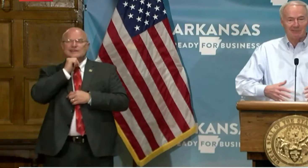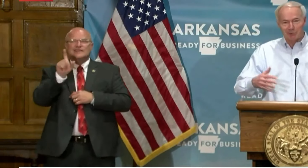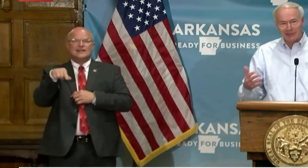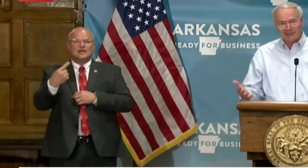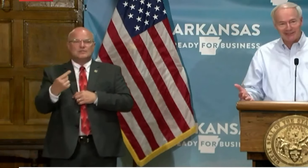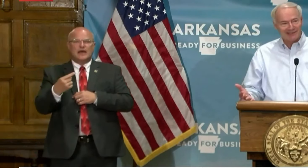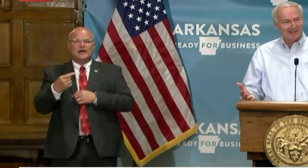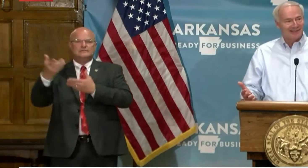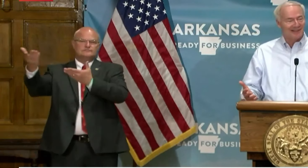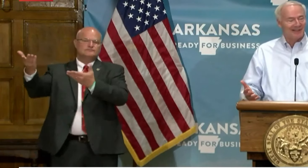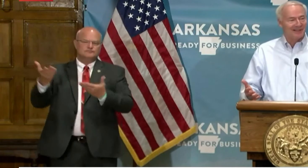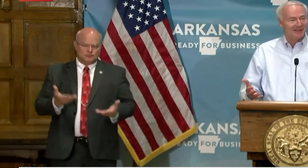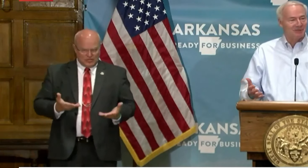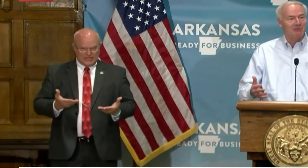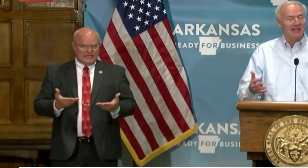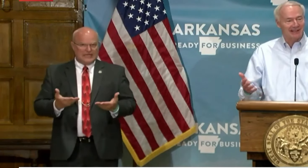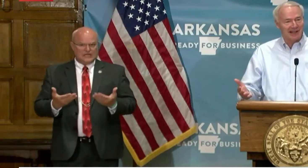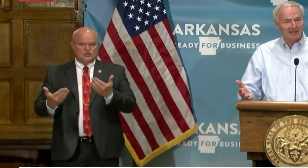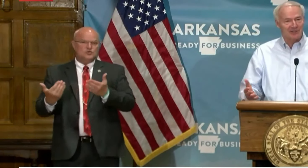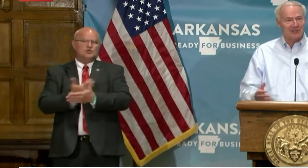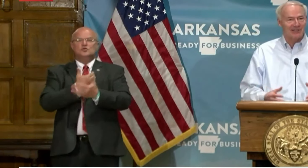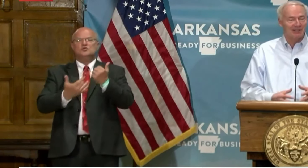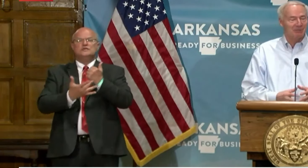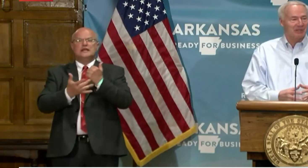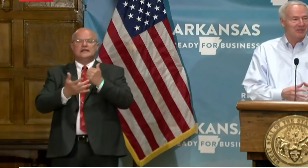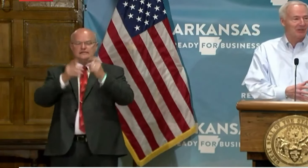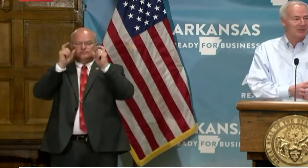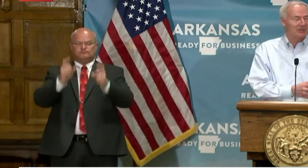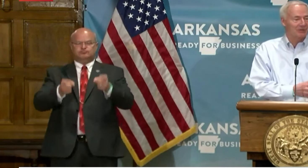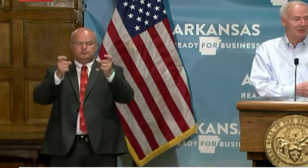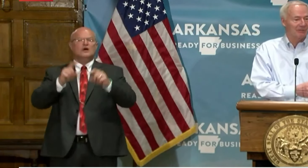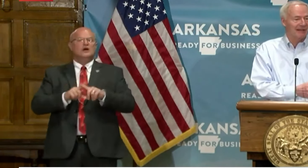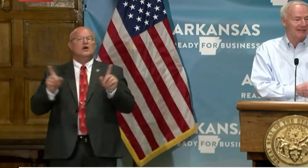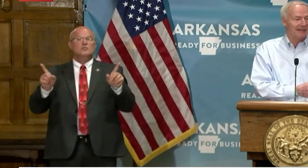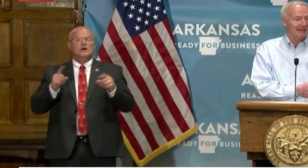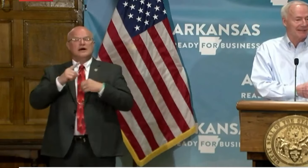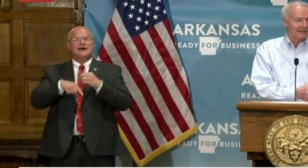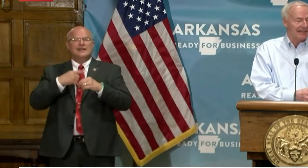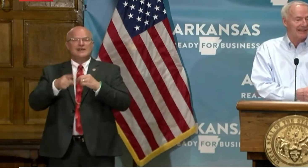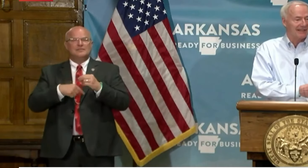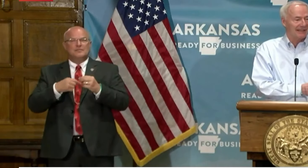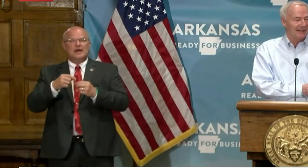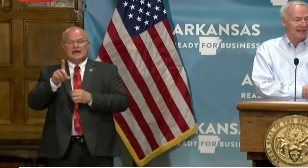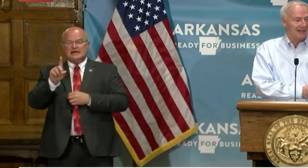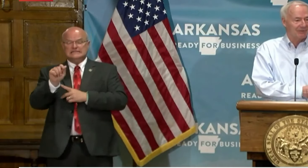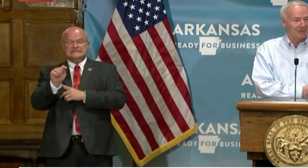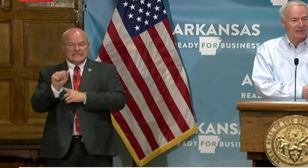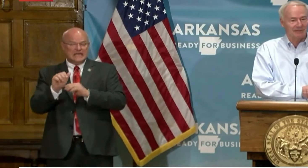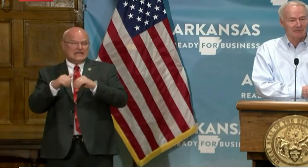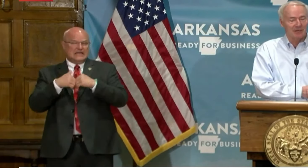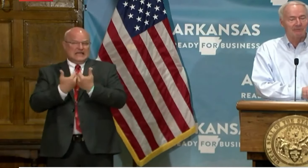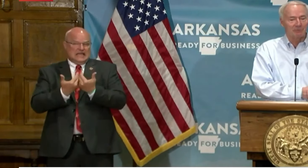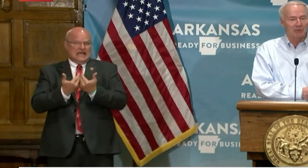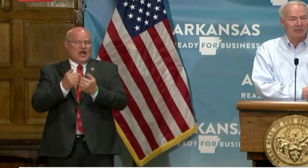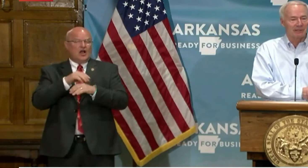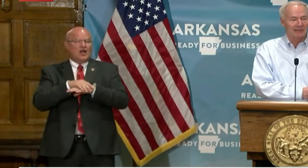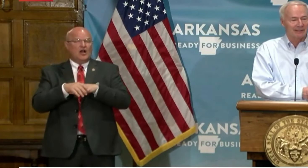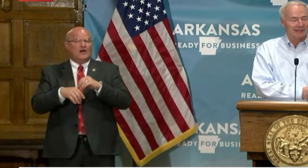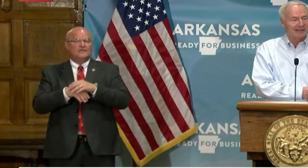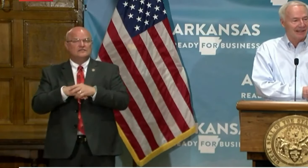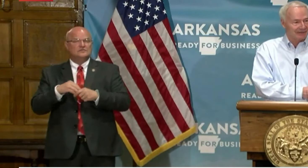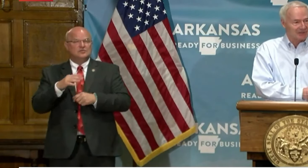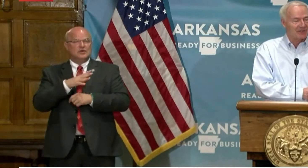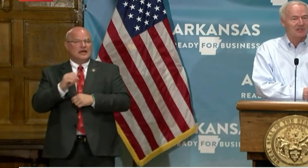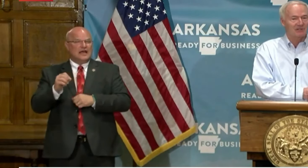just about bringing new technologies in, but it's also about data and how comfortable